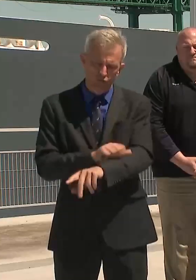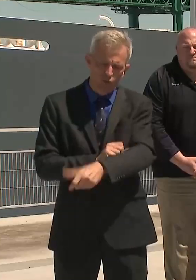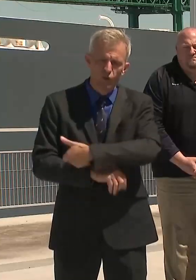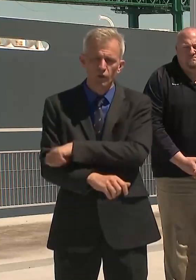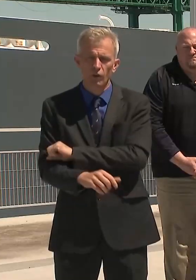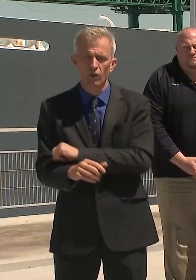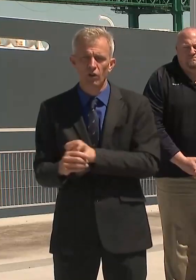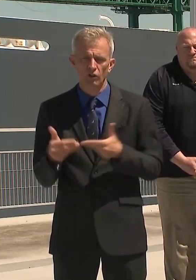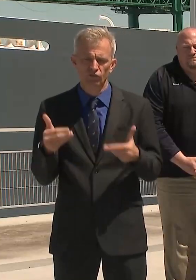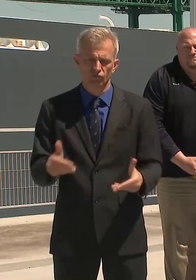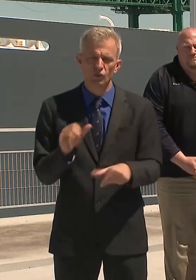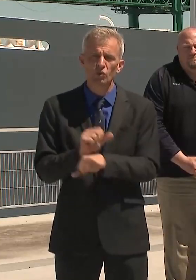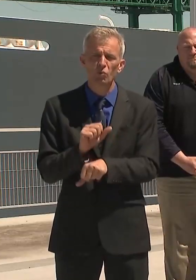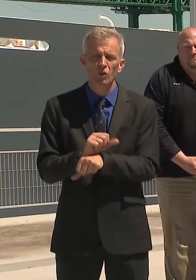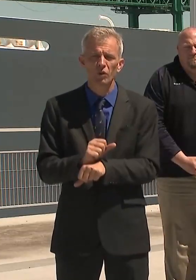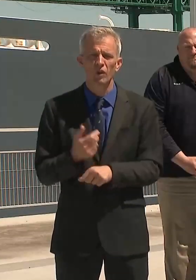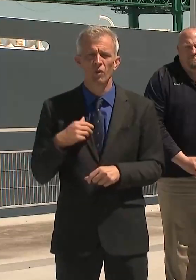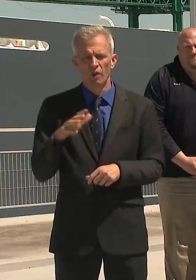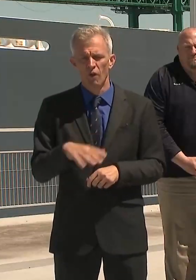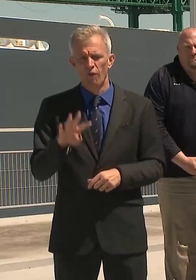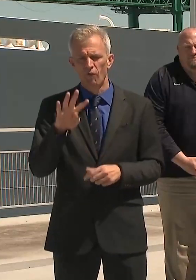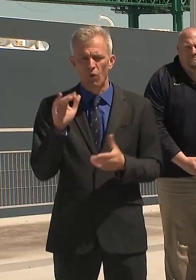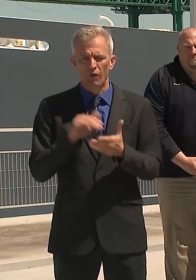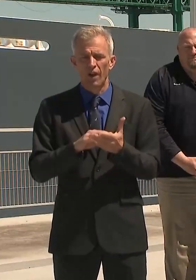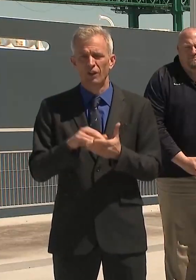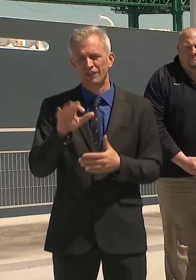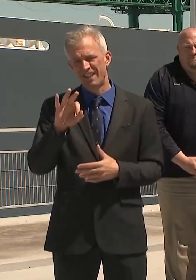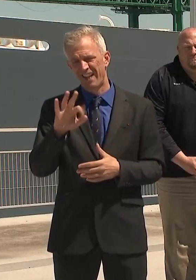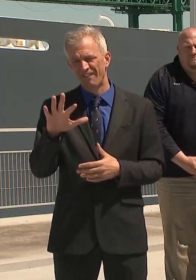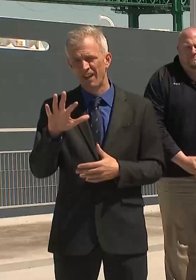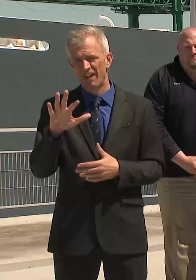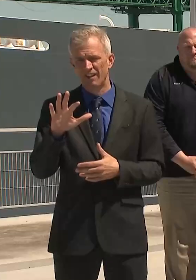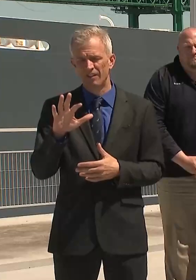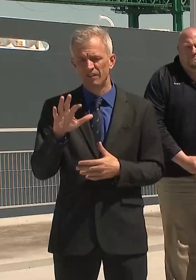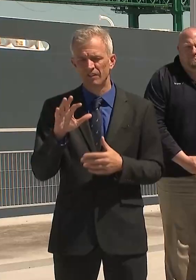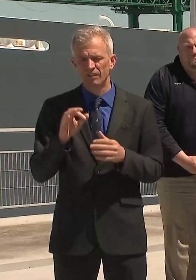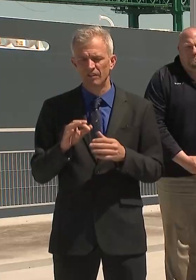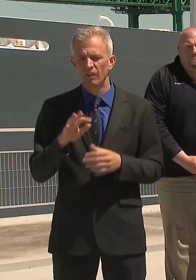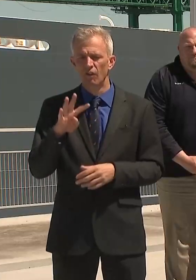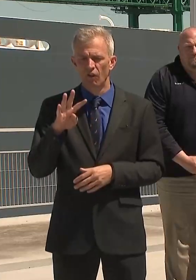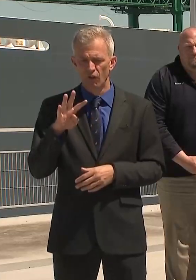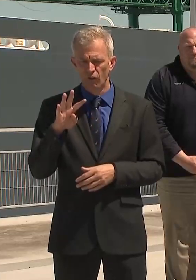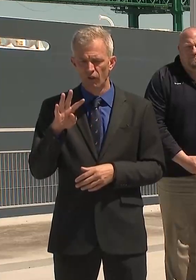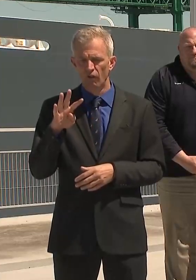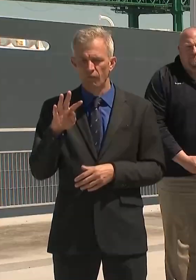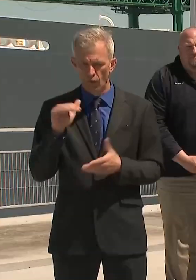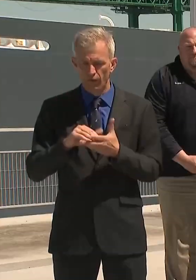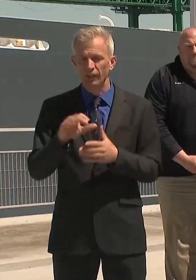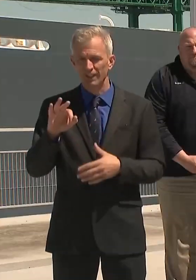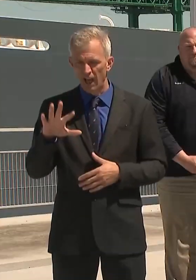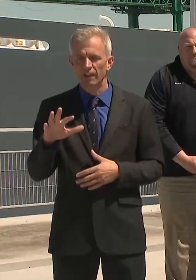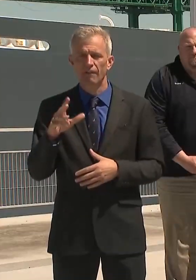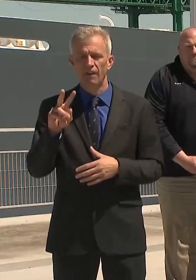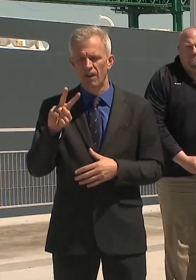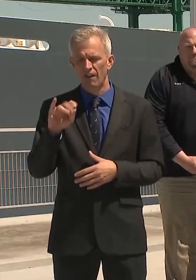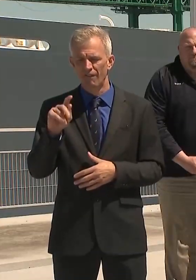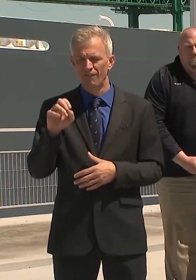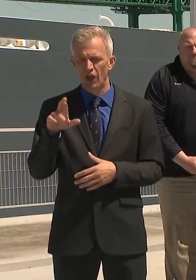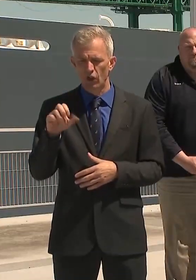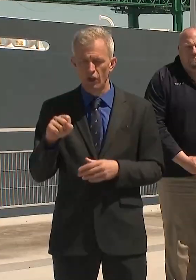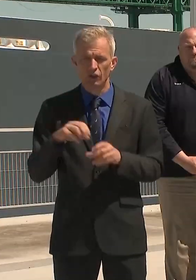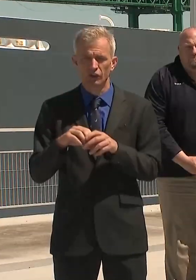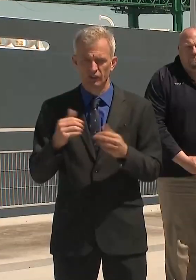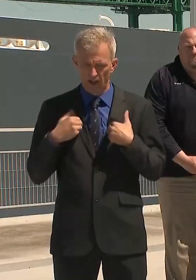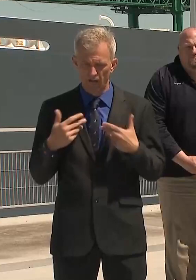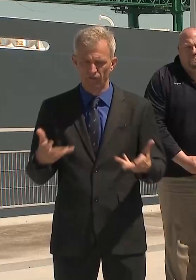roughly 4,095 ventilators that we've identified or already have in our possession. 815